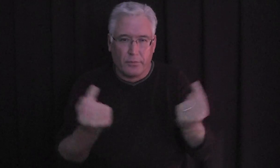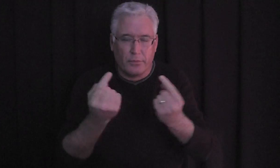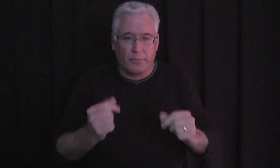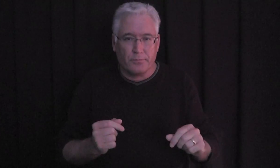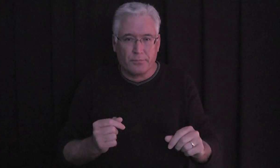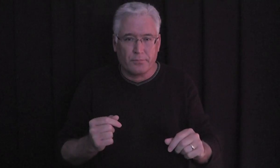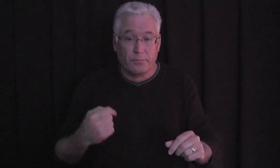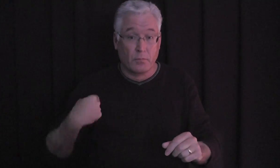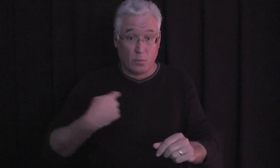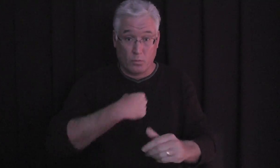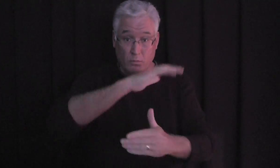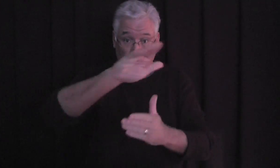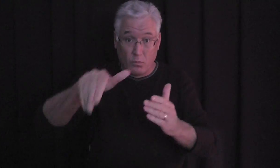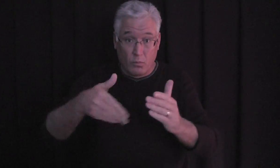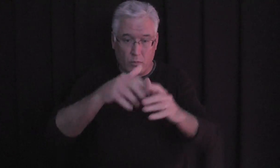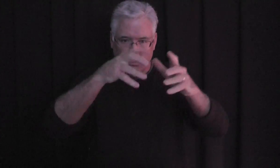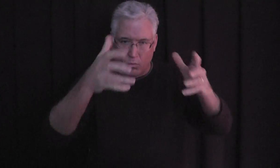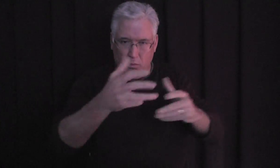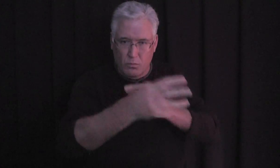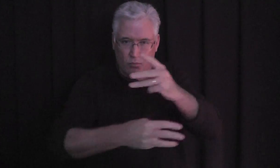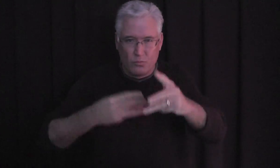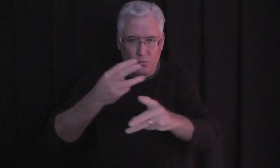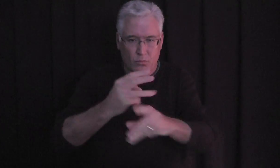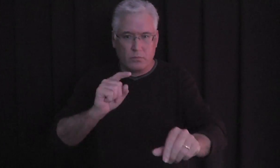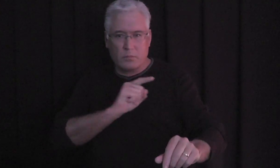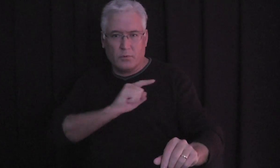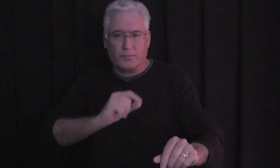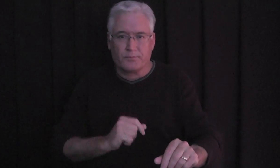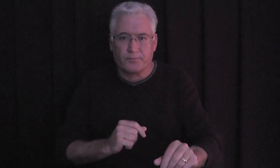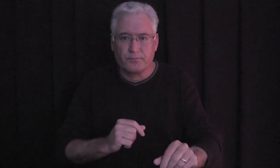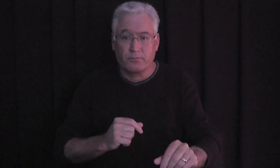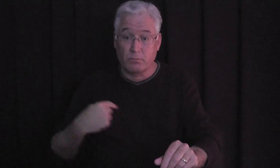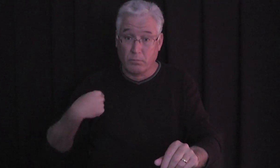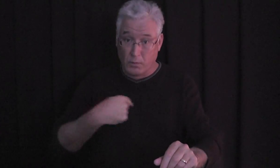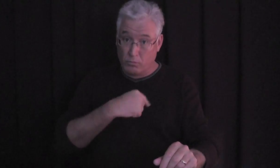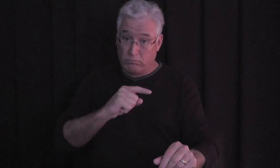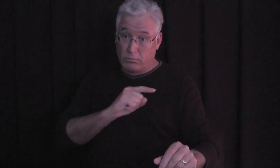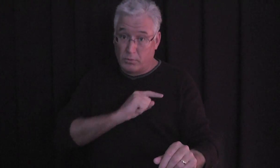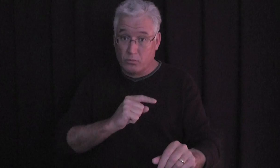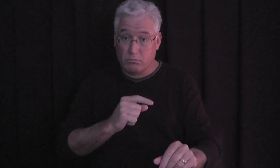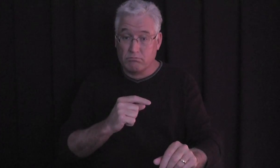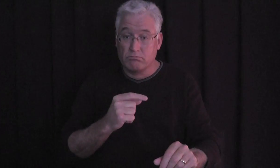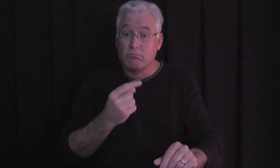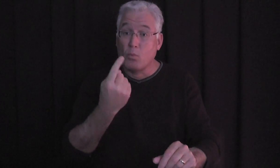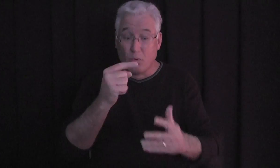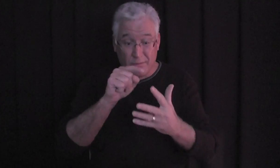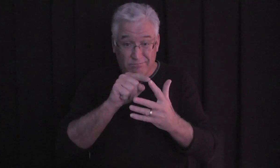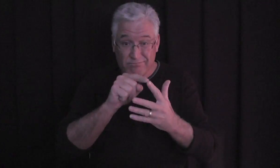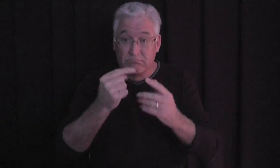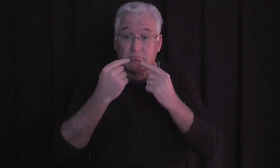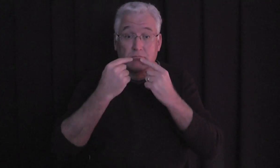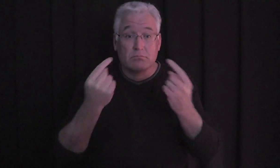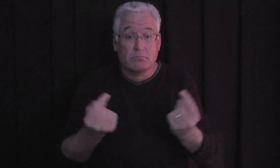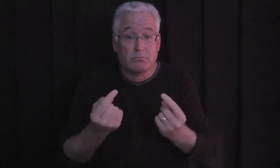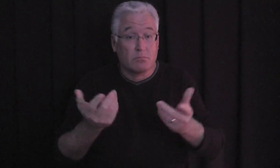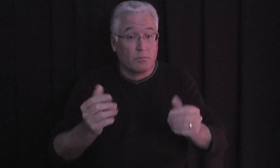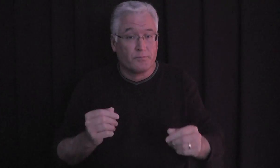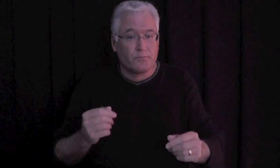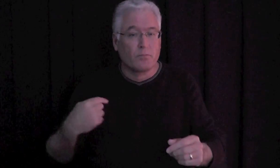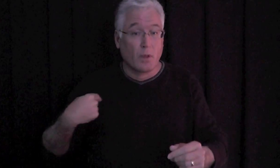foundation of our hearts is sin. We all around the world do that. We're guilty of this. And one of the